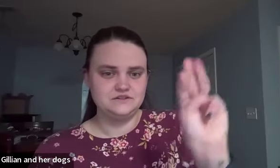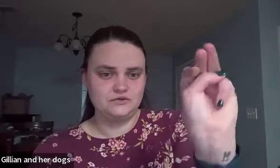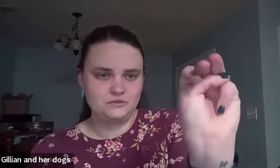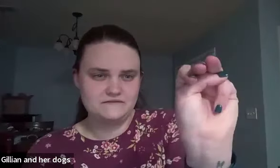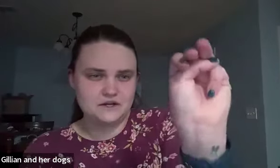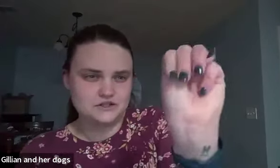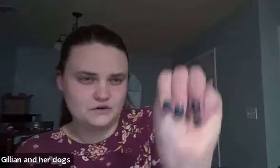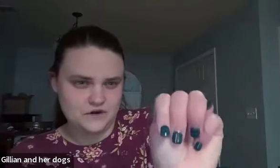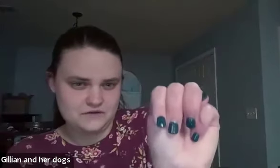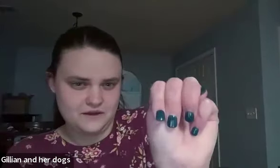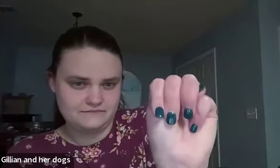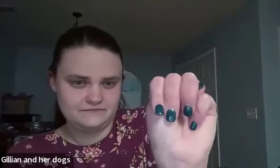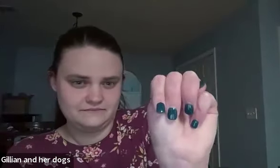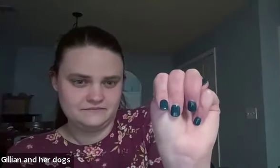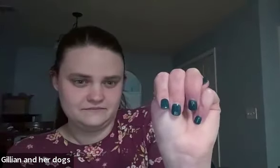So 3 fingers over your thumb.